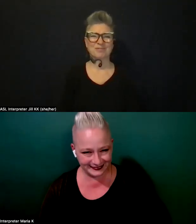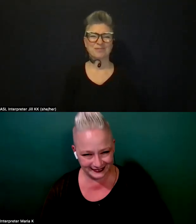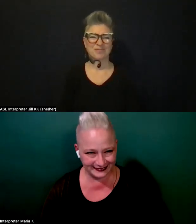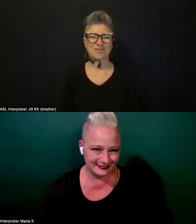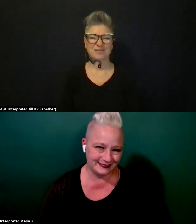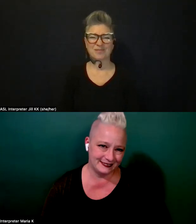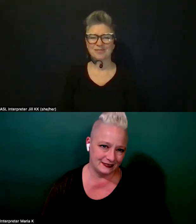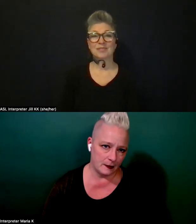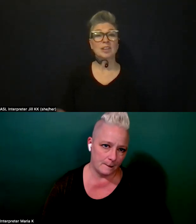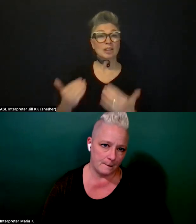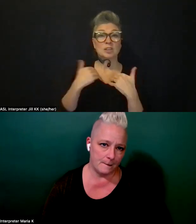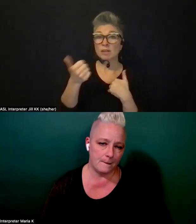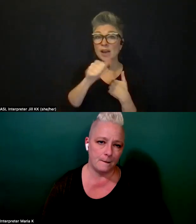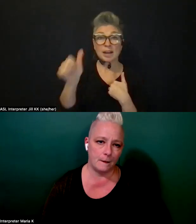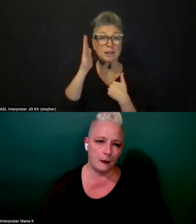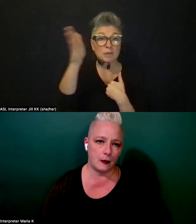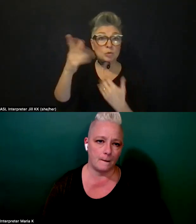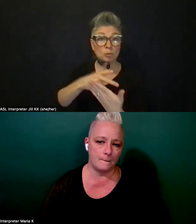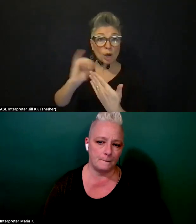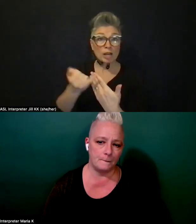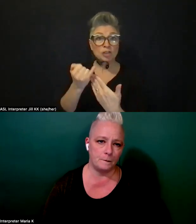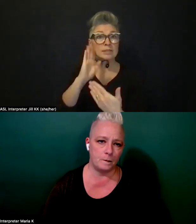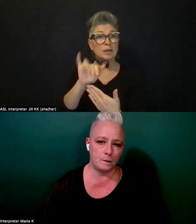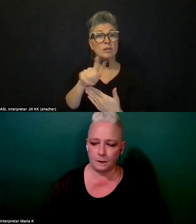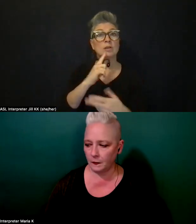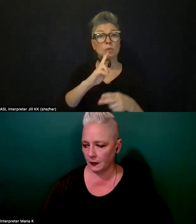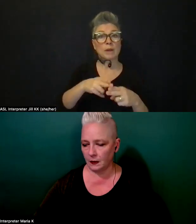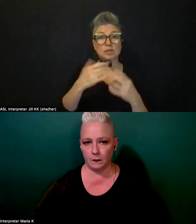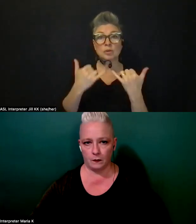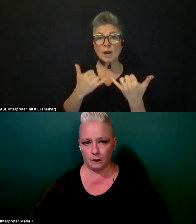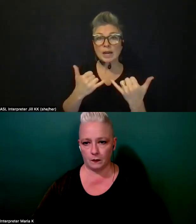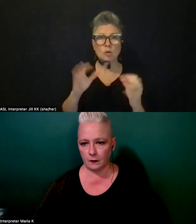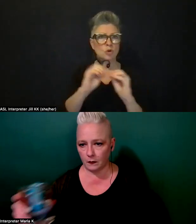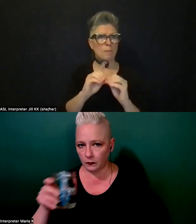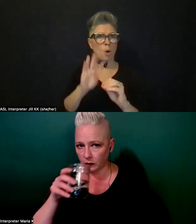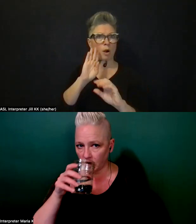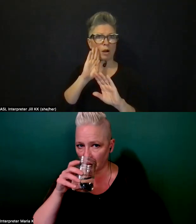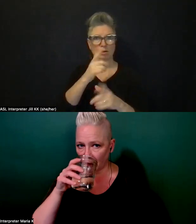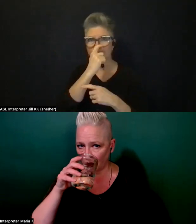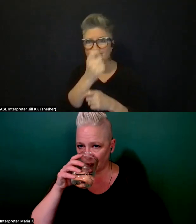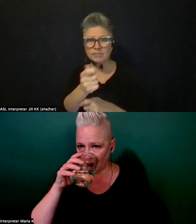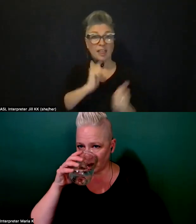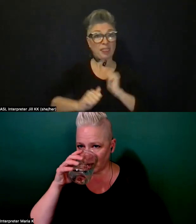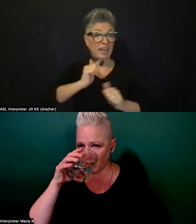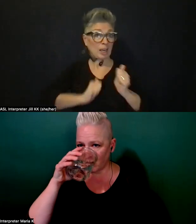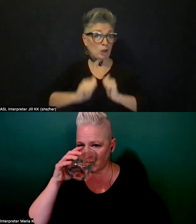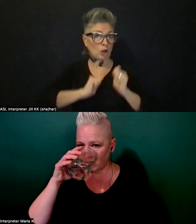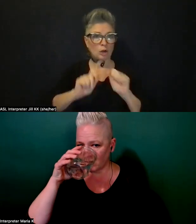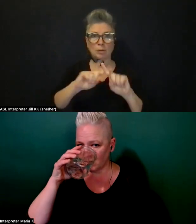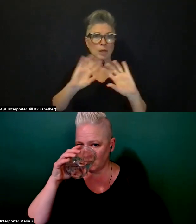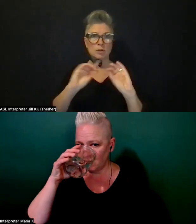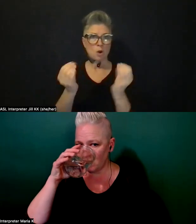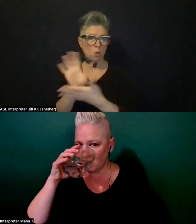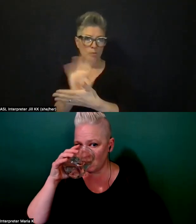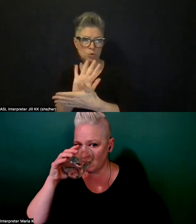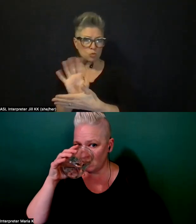You have any future projects? I know you mentioned right now you're more into dinner, but no movie in the work